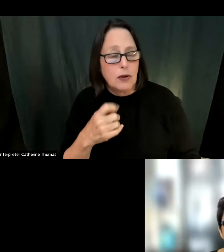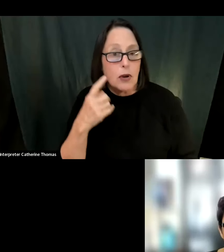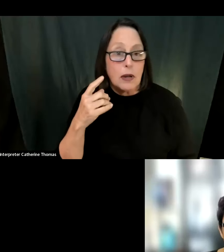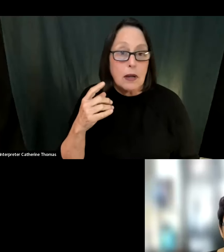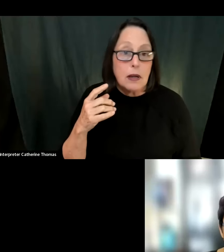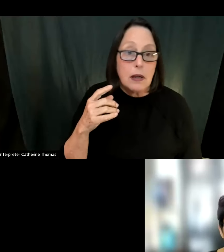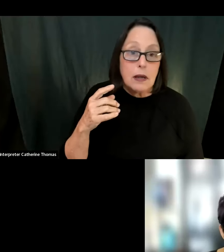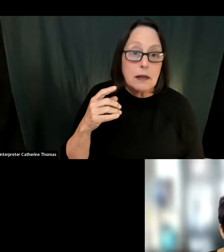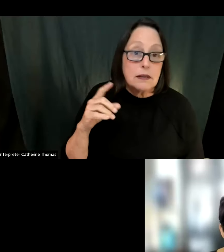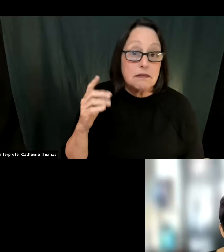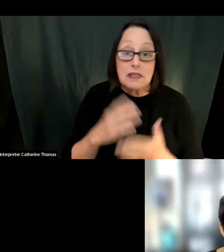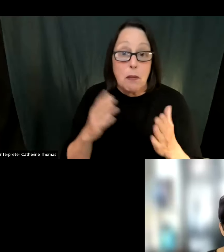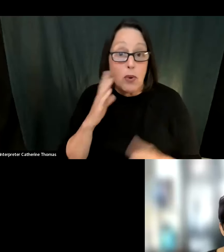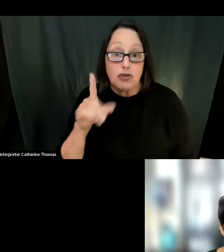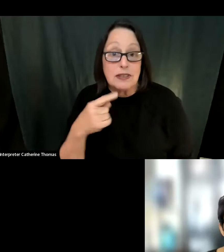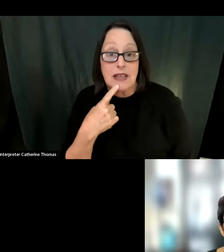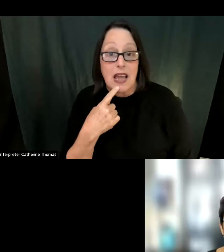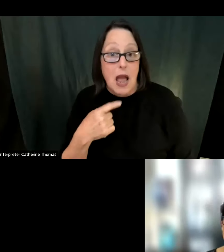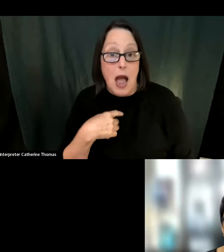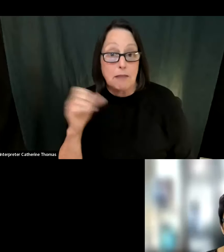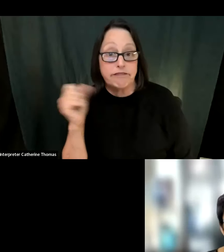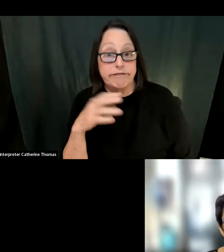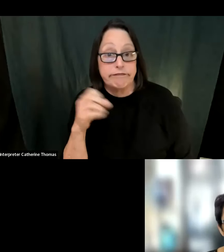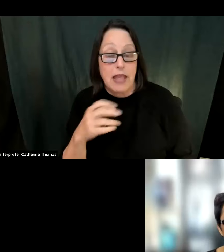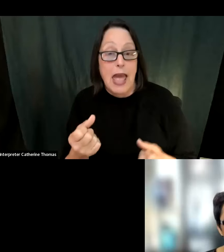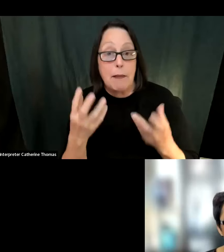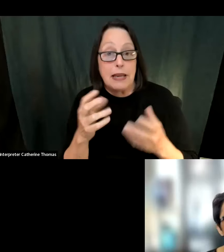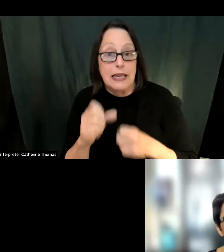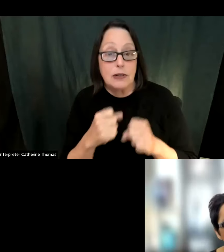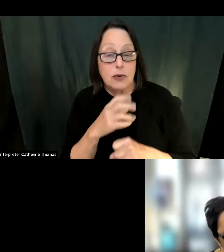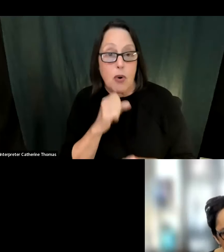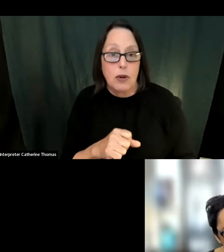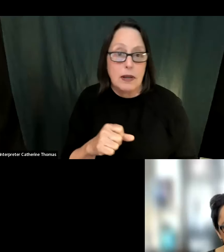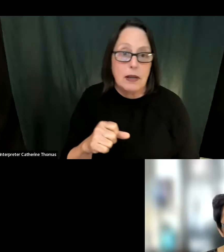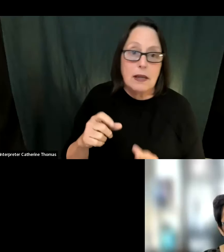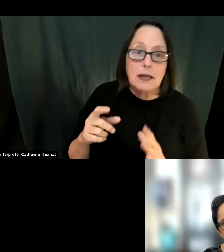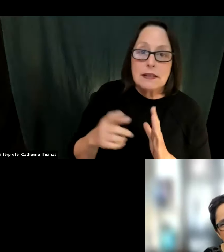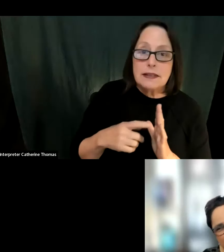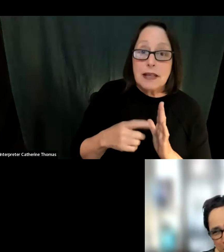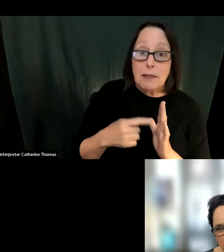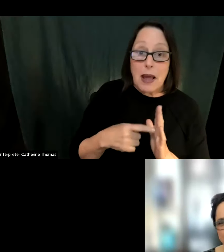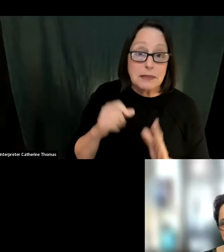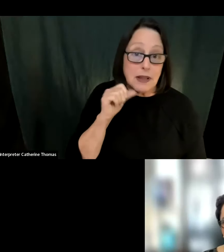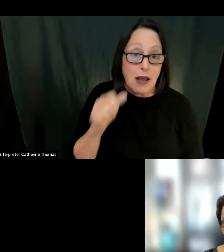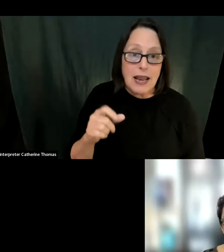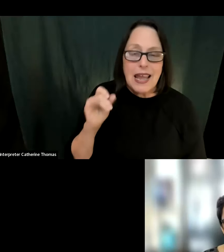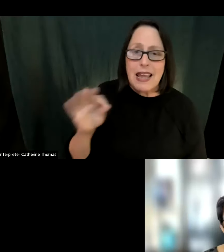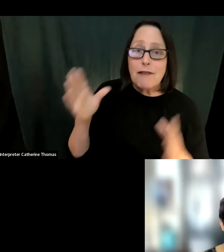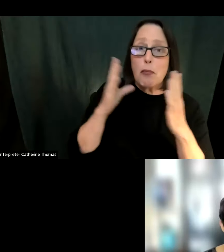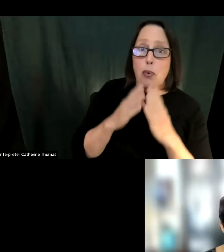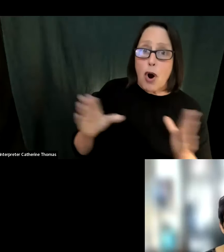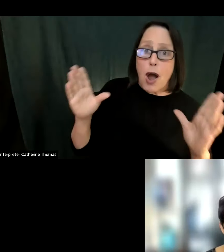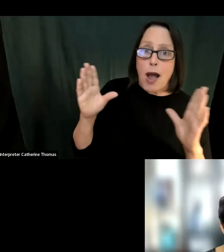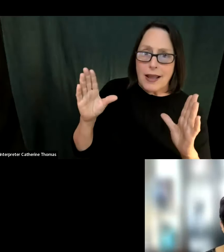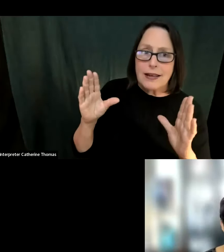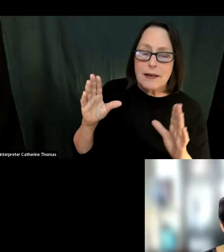I'm so-and-so years old. When people are young, their voice broadly, if I might make a very broad generalization,